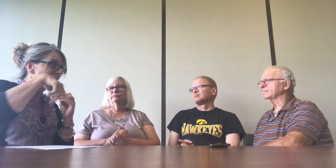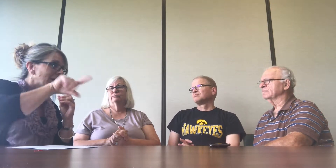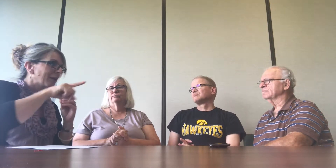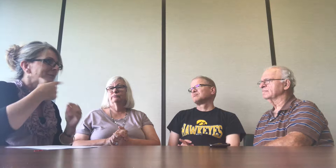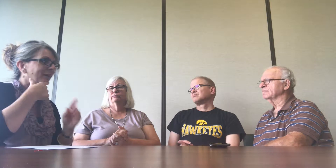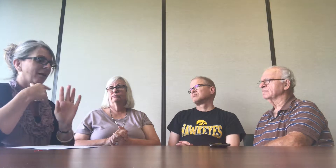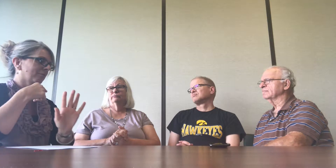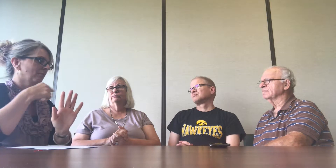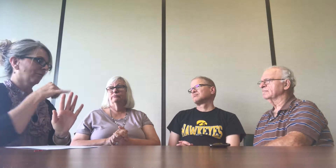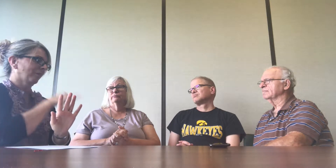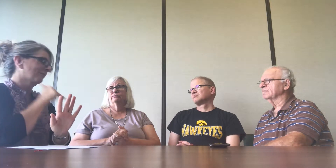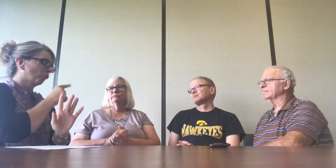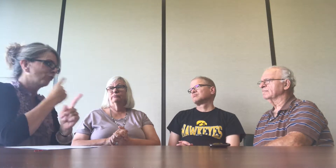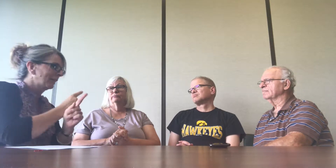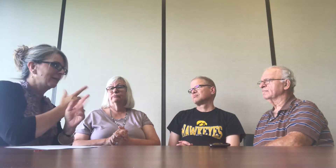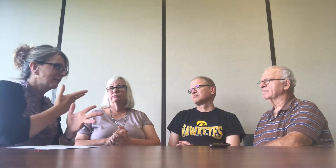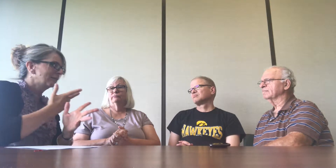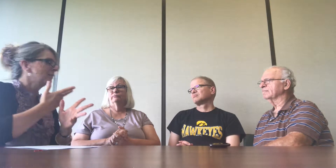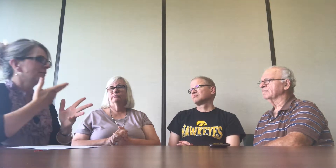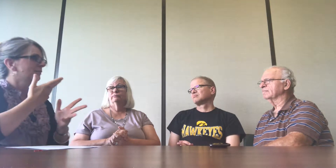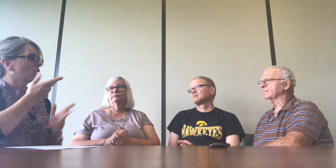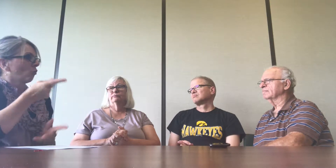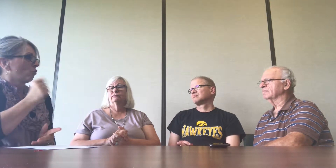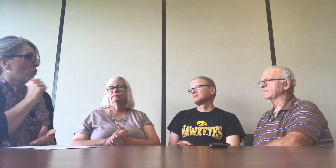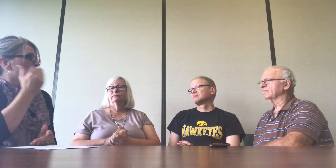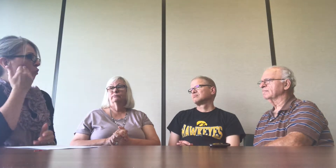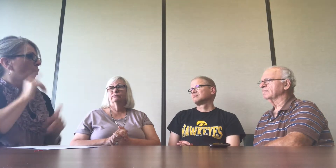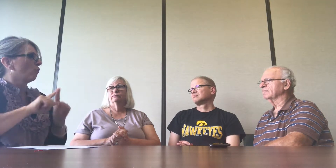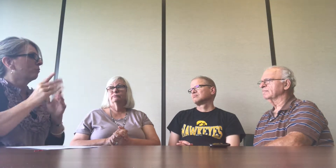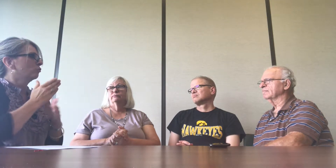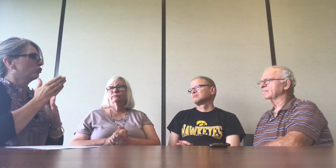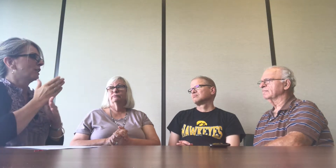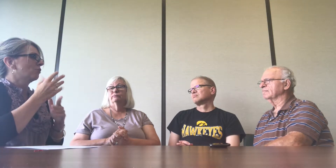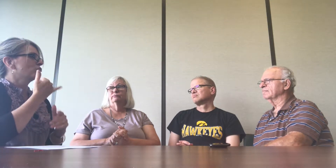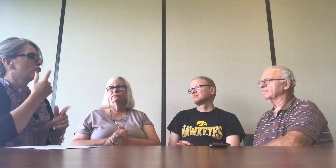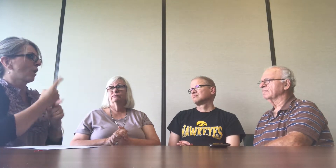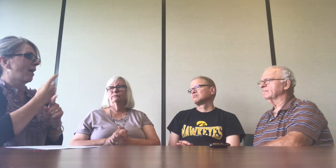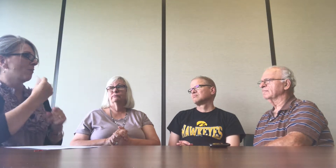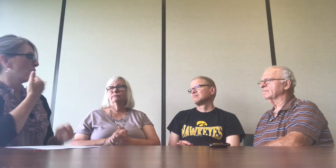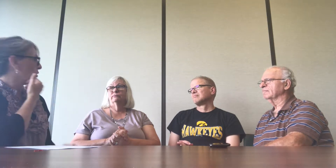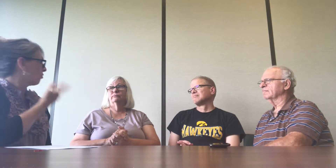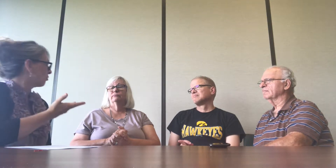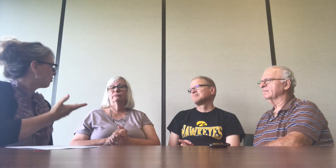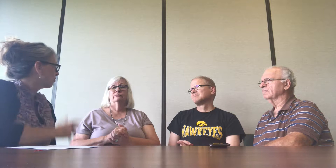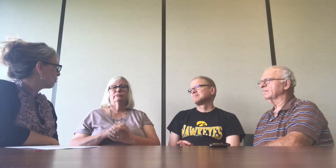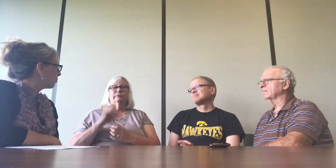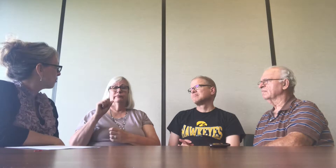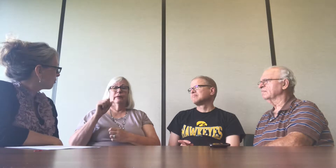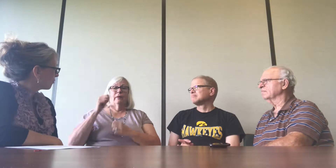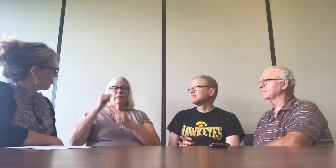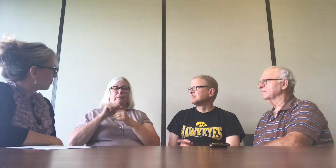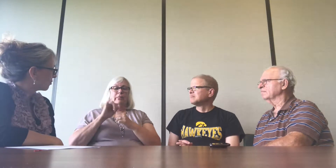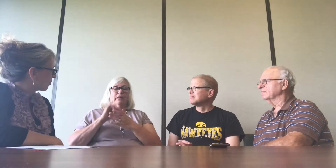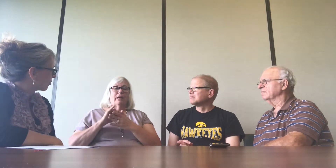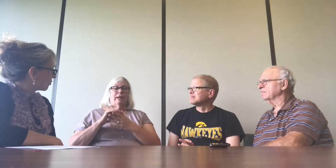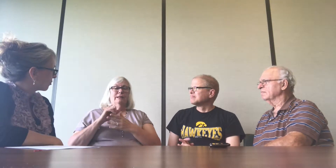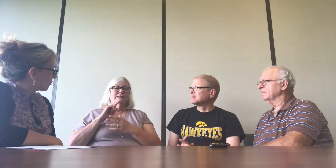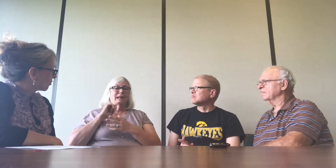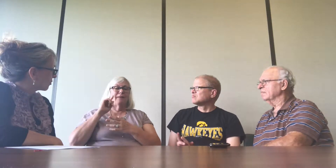It's a learned behavior. We need to teach kids that it's not right, because kids